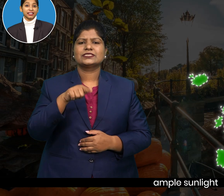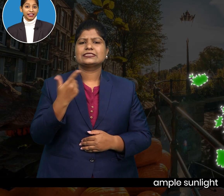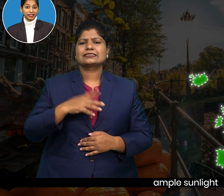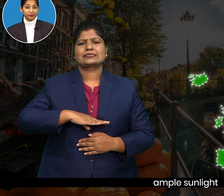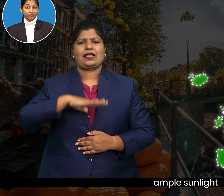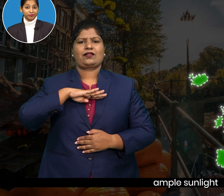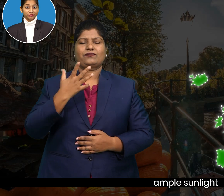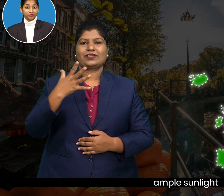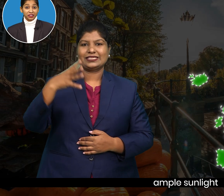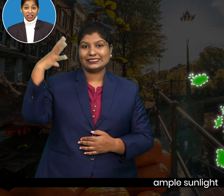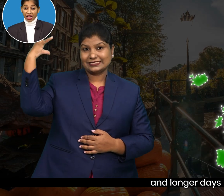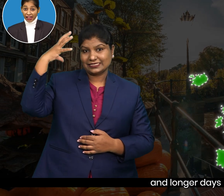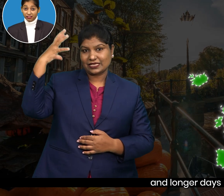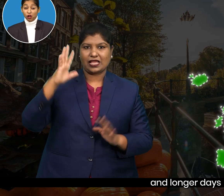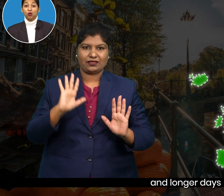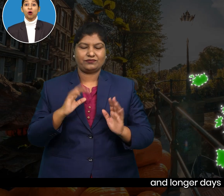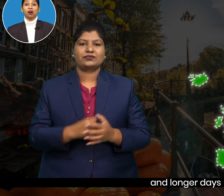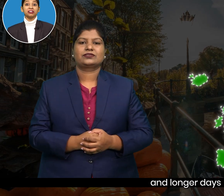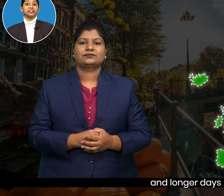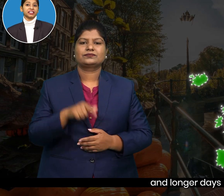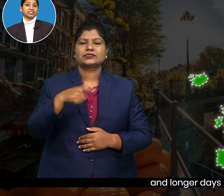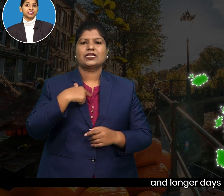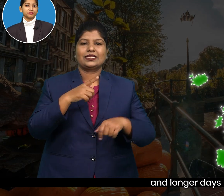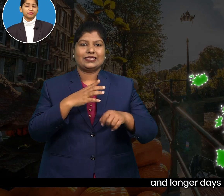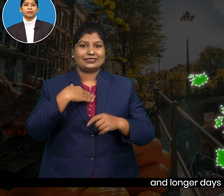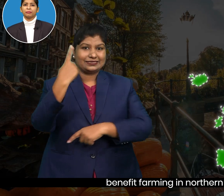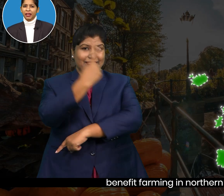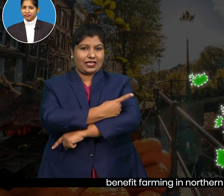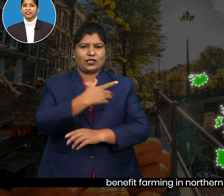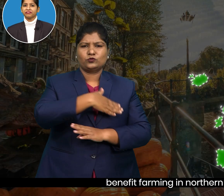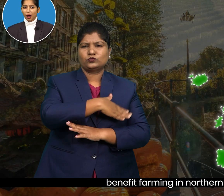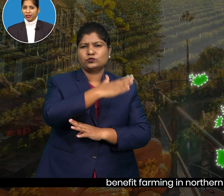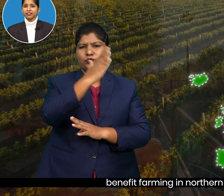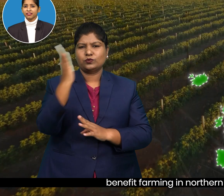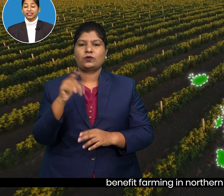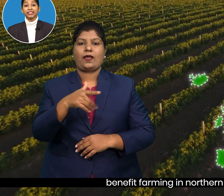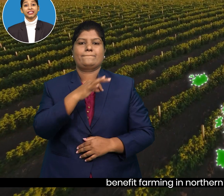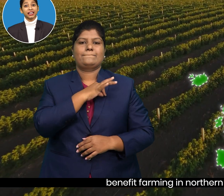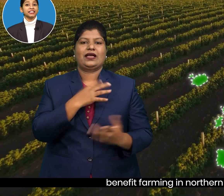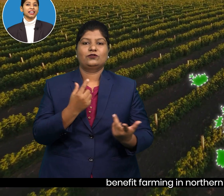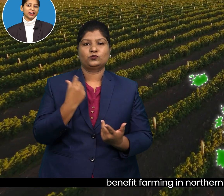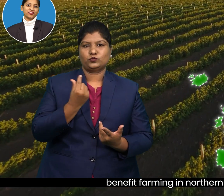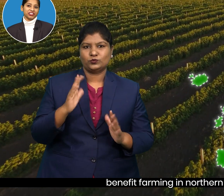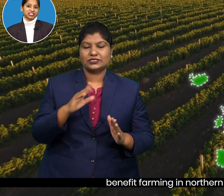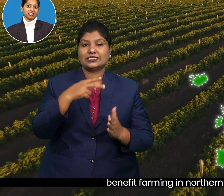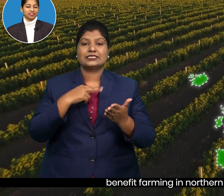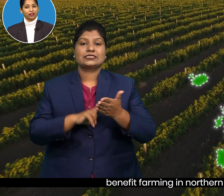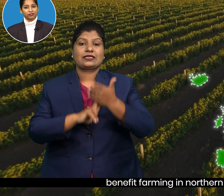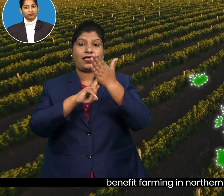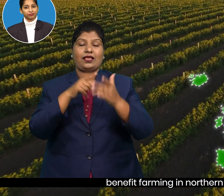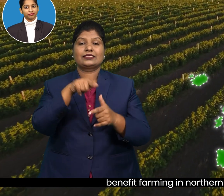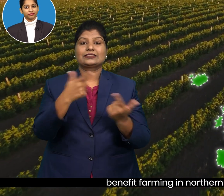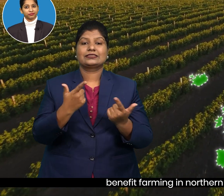ample sunlight and longer days benefit farming in northern countries.